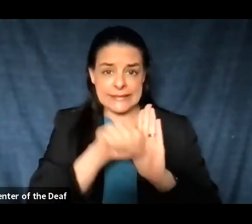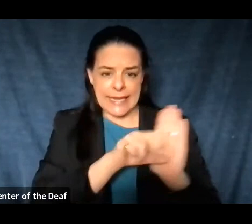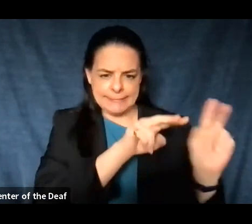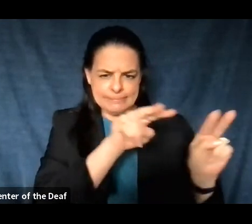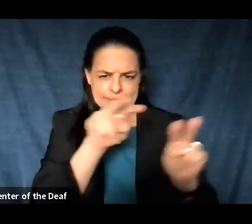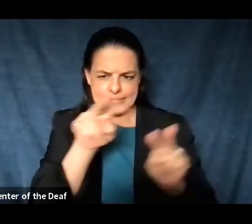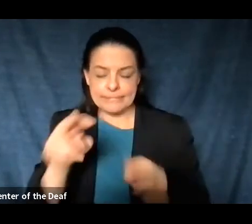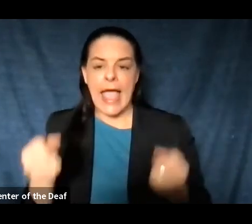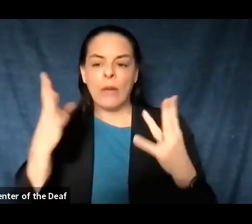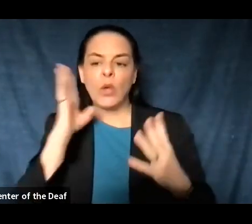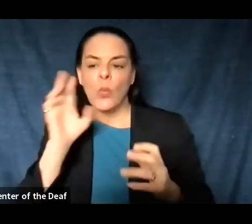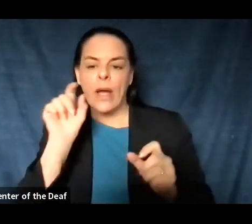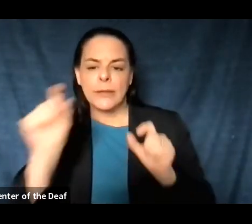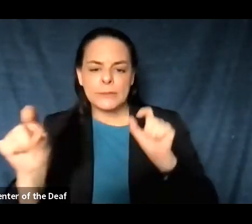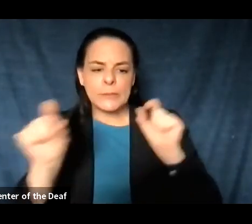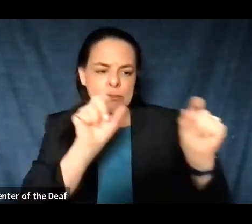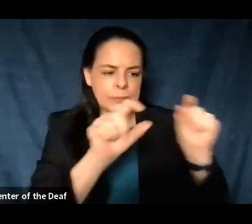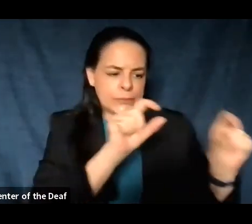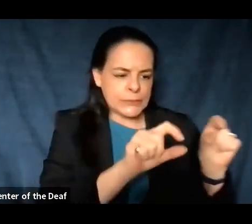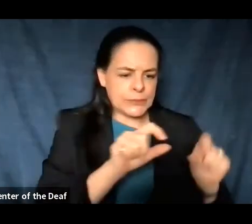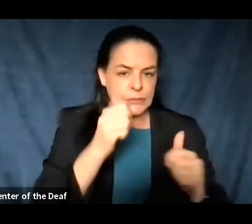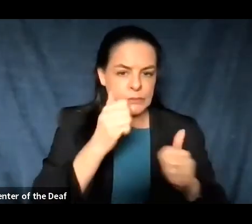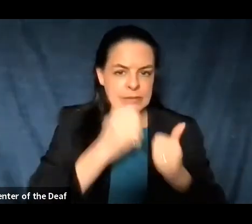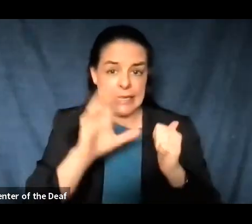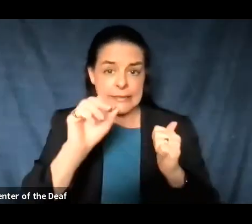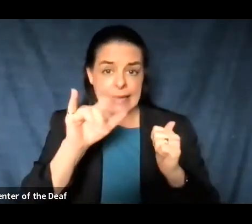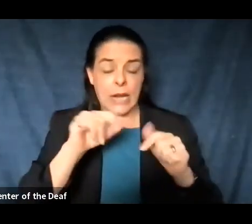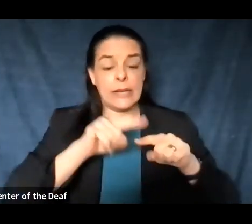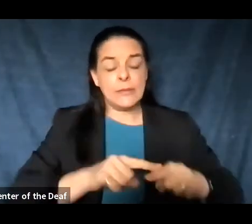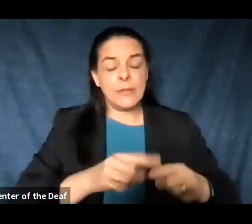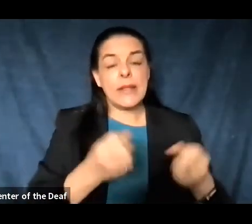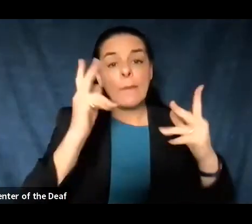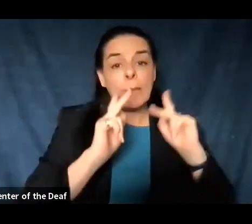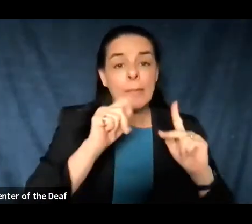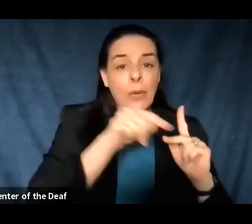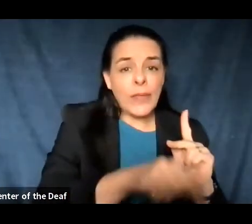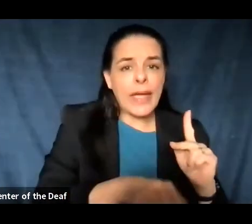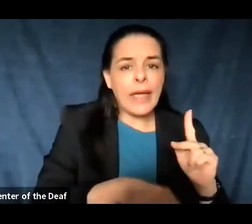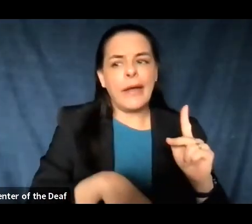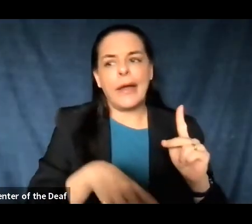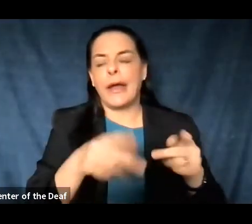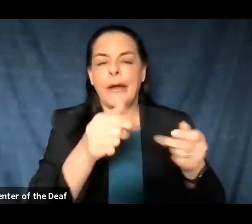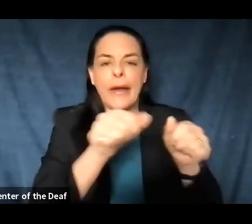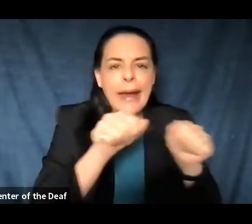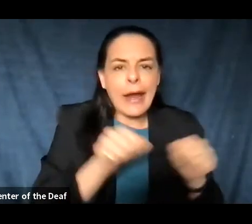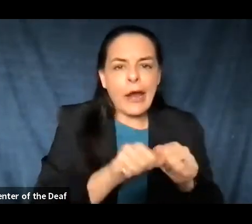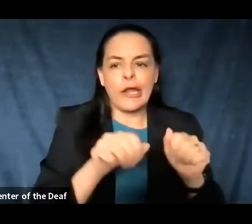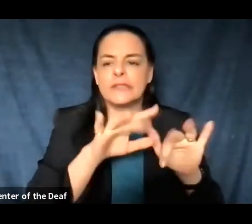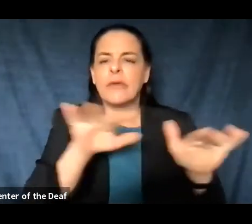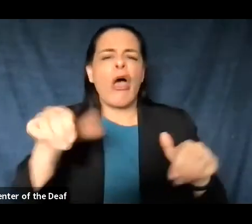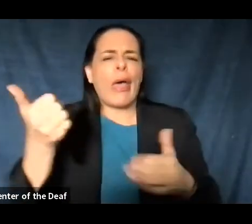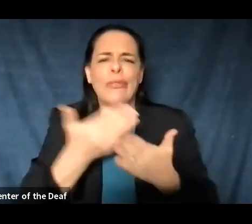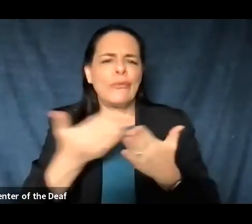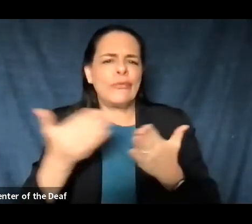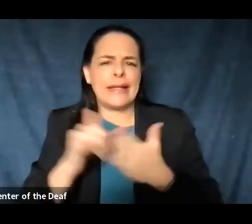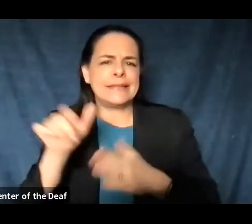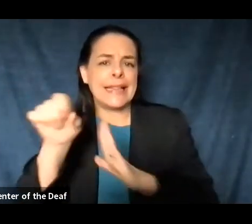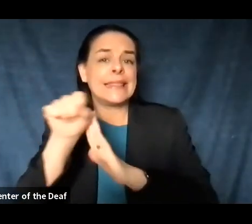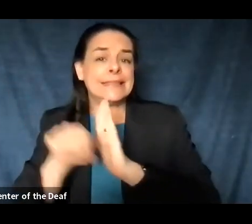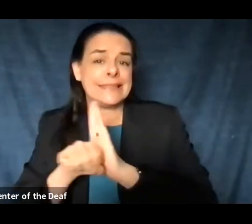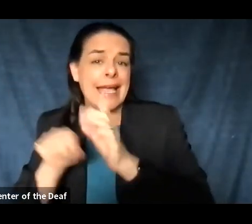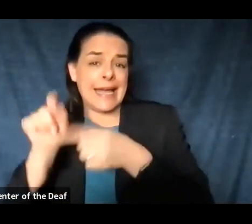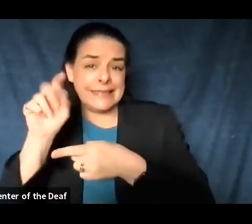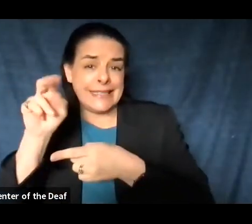much they're going to allot to each of those counties based on population, demographics, and some other things that they consider. And then we